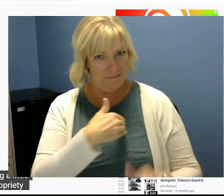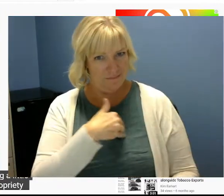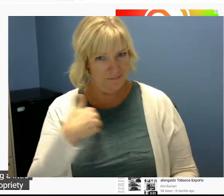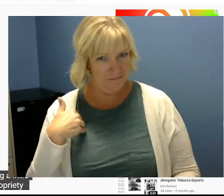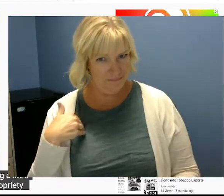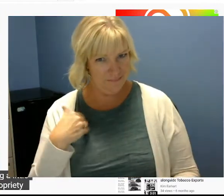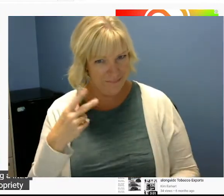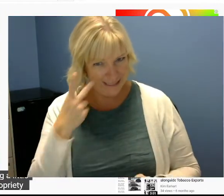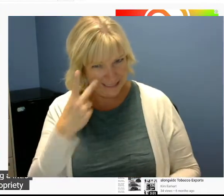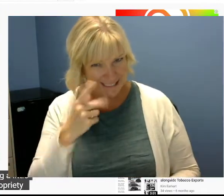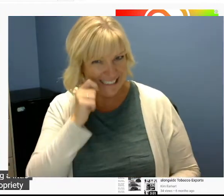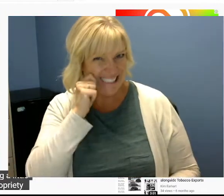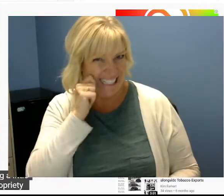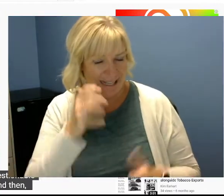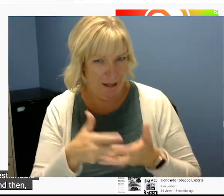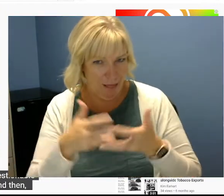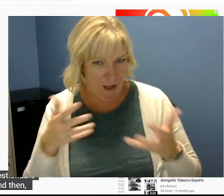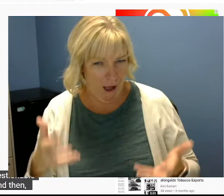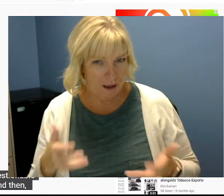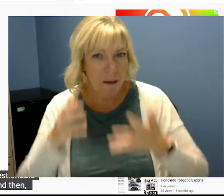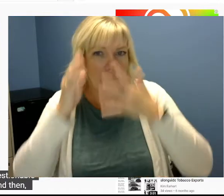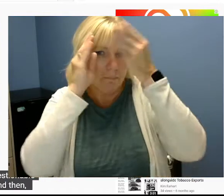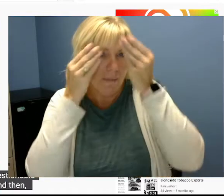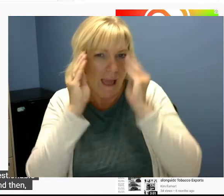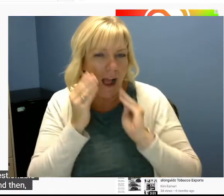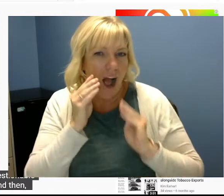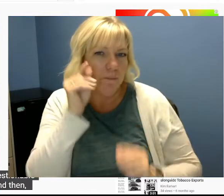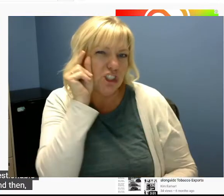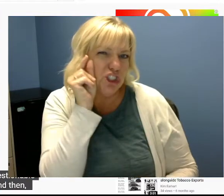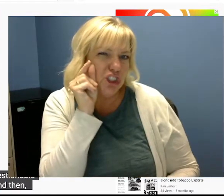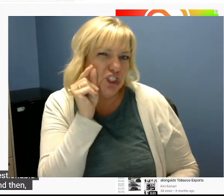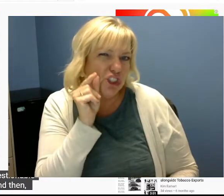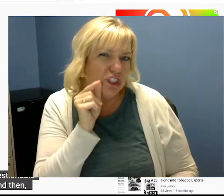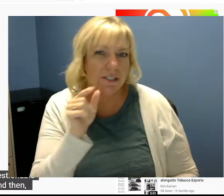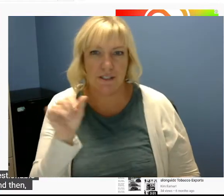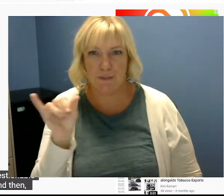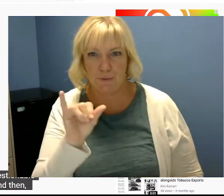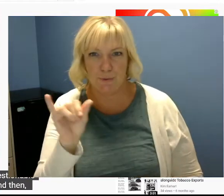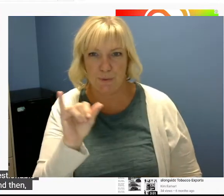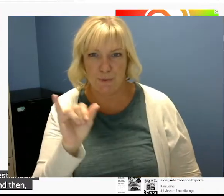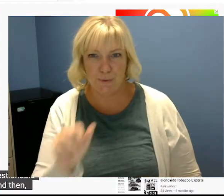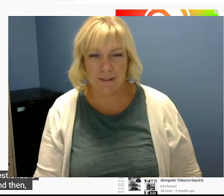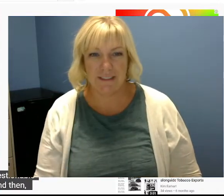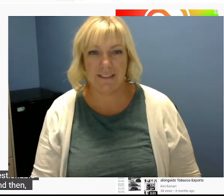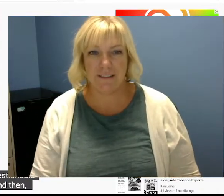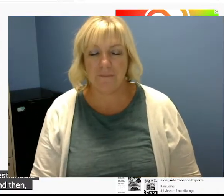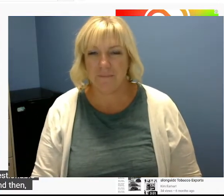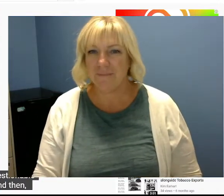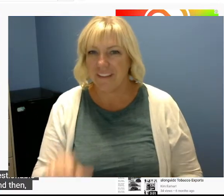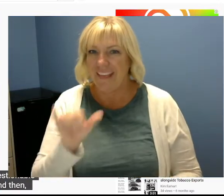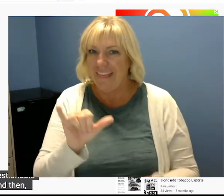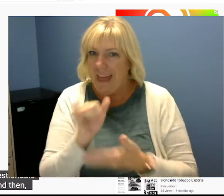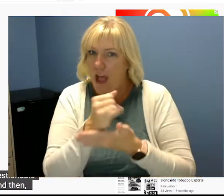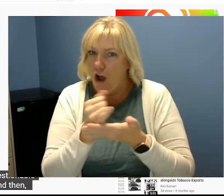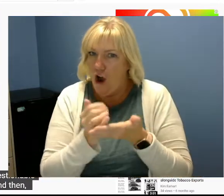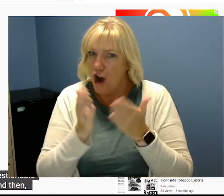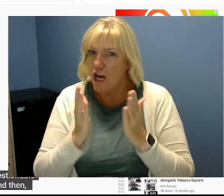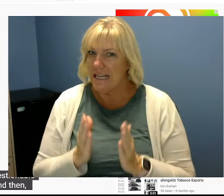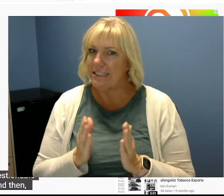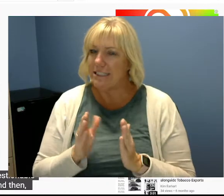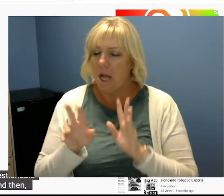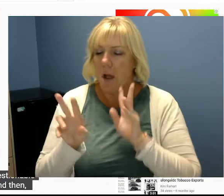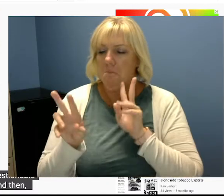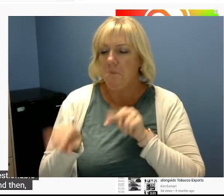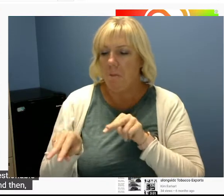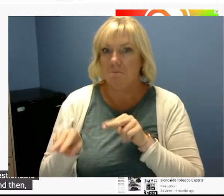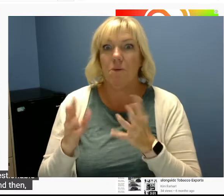skin for the propriety ideas of the 18th century. So she has questionable morals, according